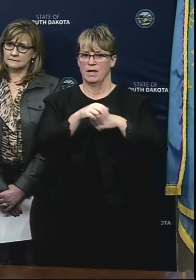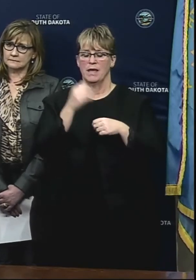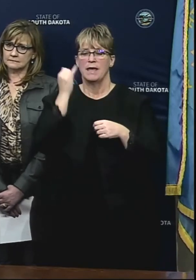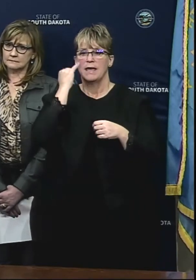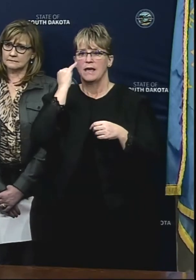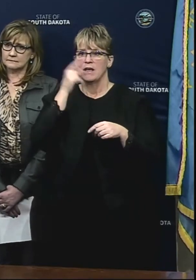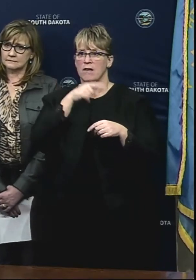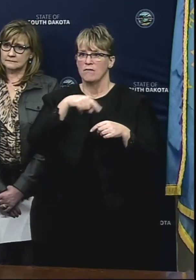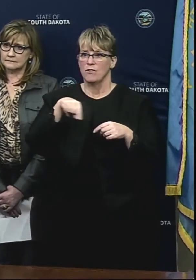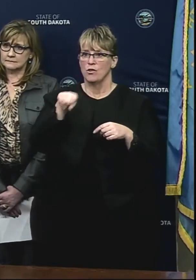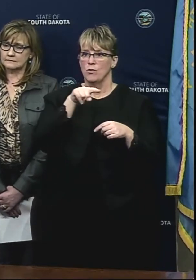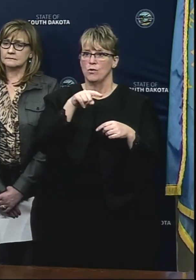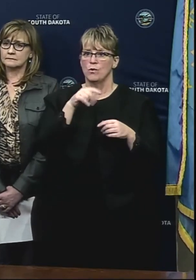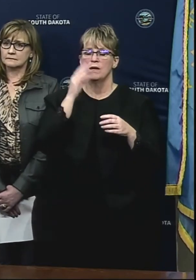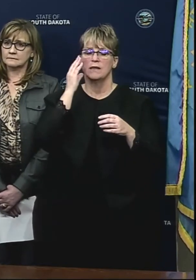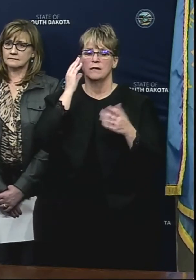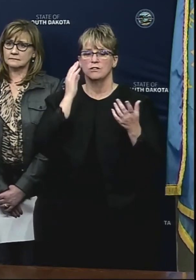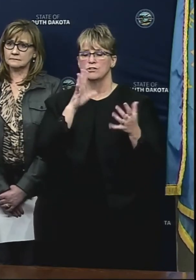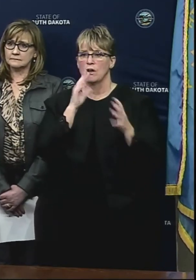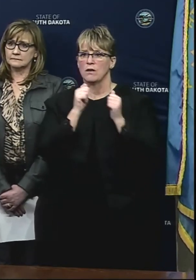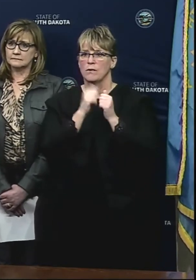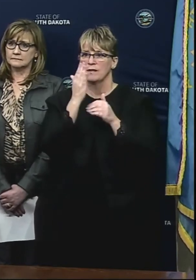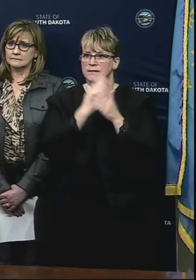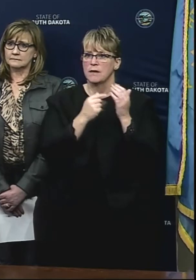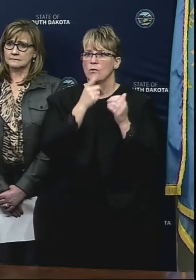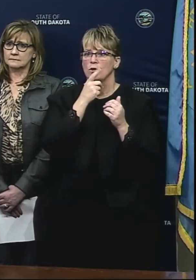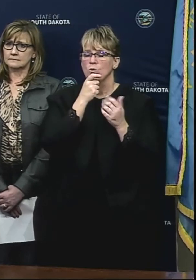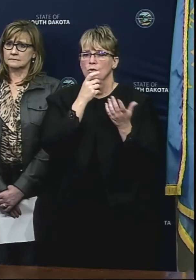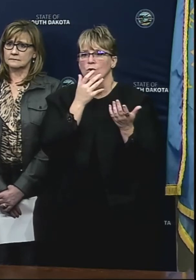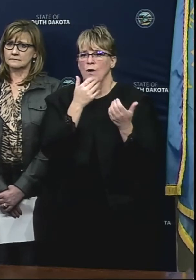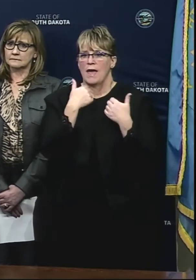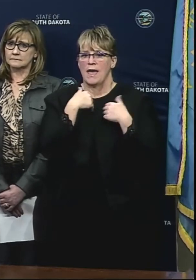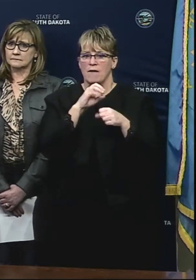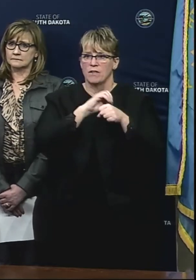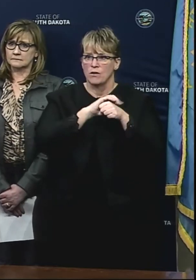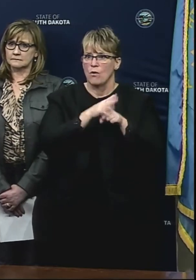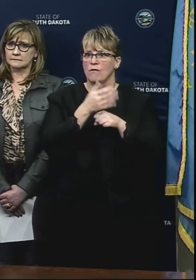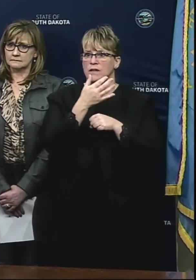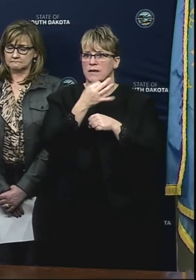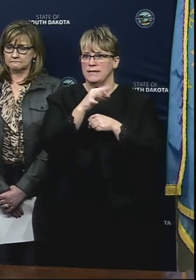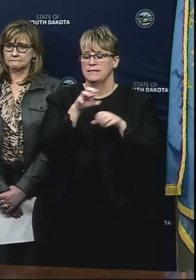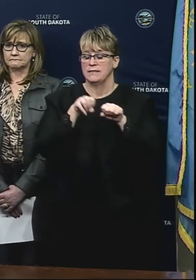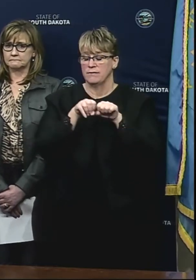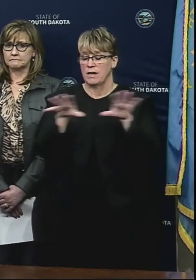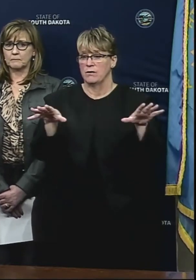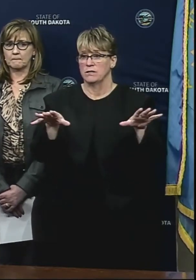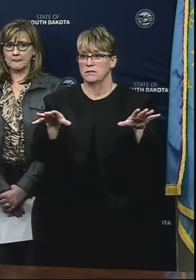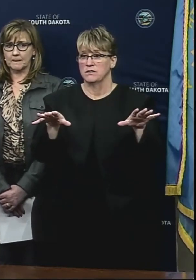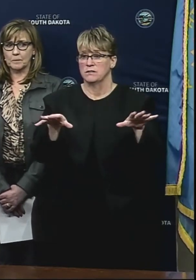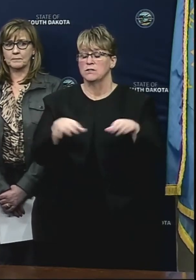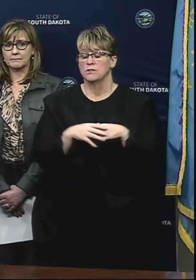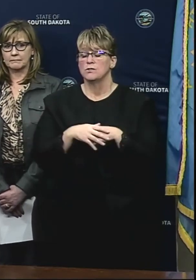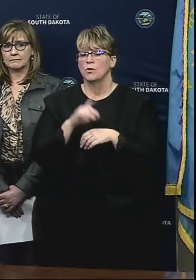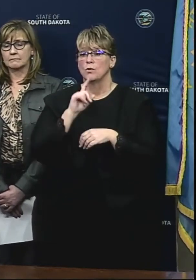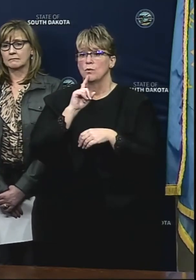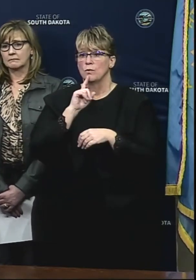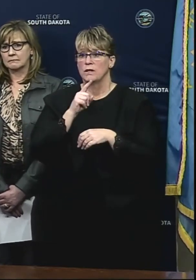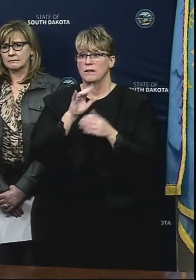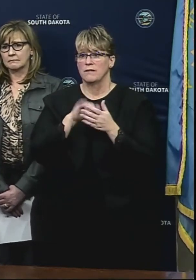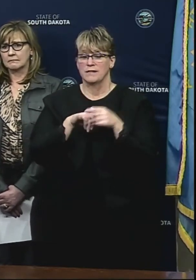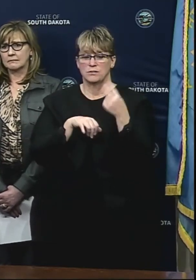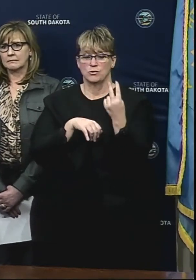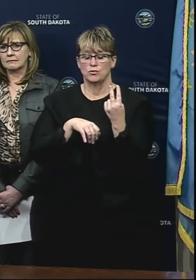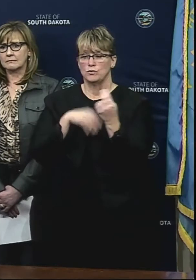you encountering someone with the COVID-19 virus. So those are really the two